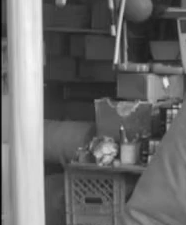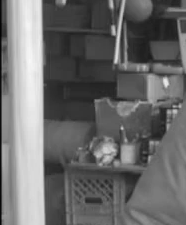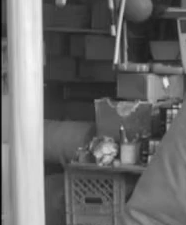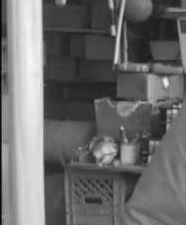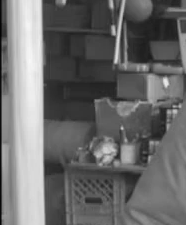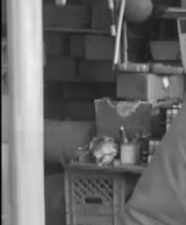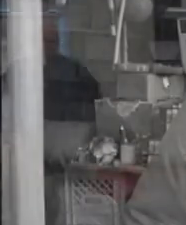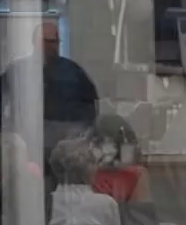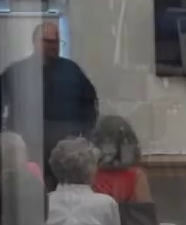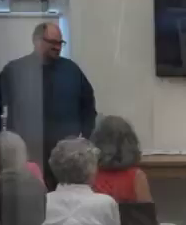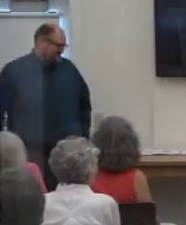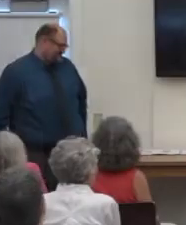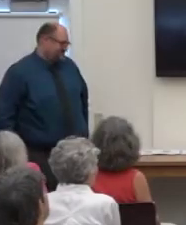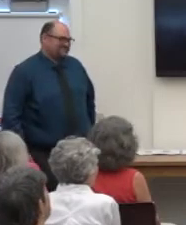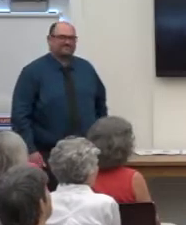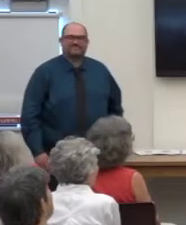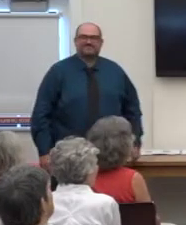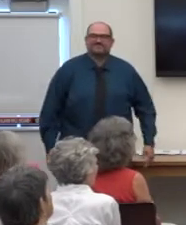there.